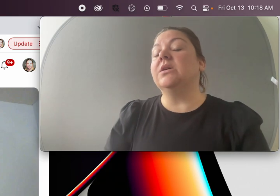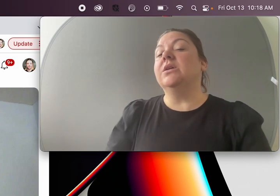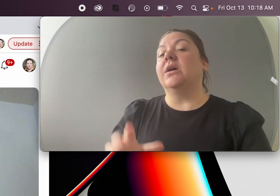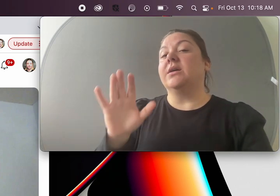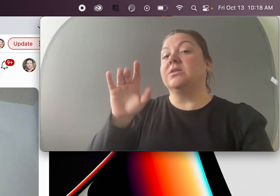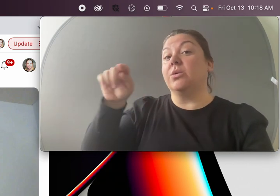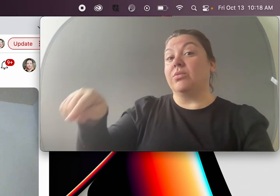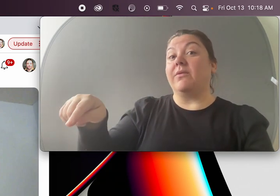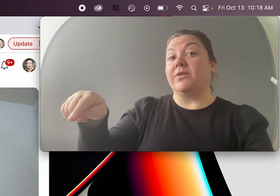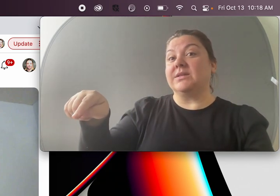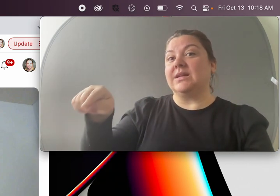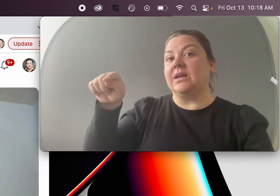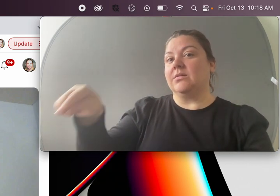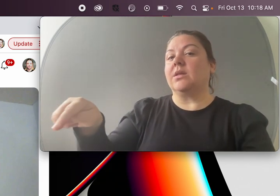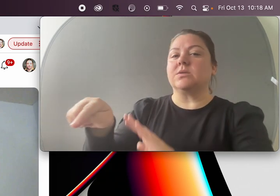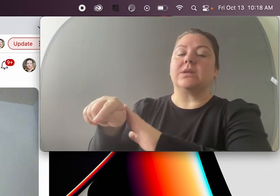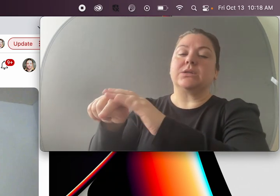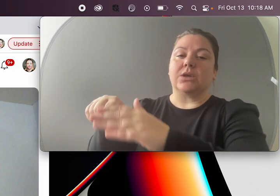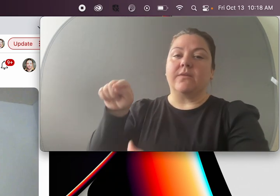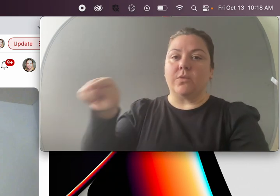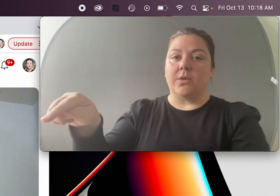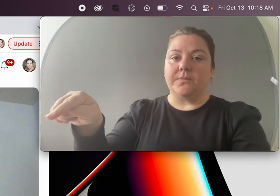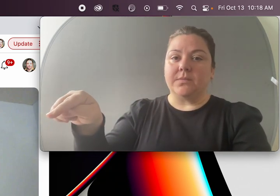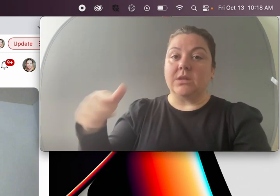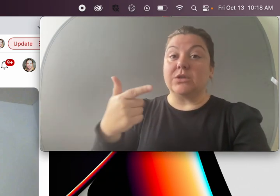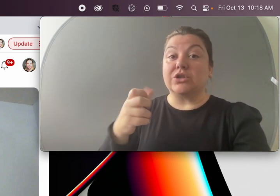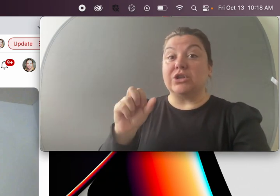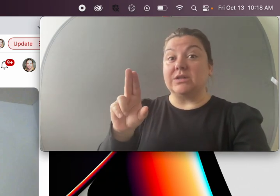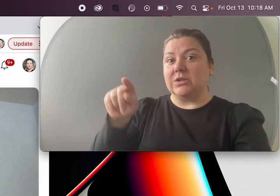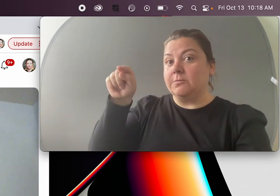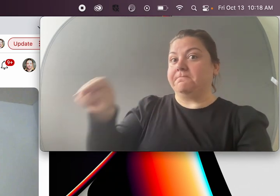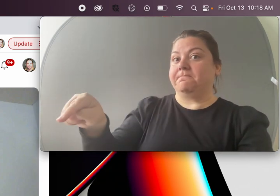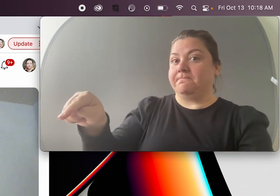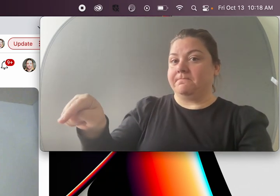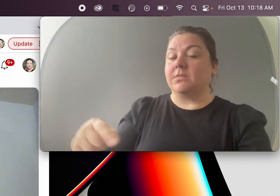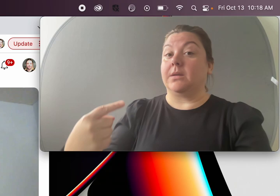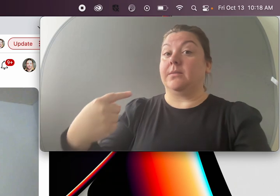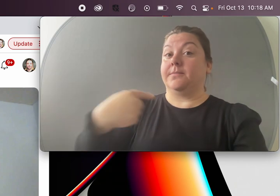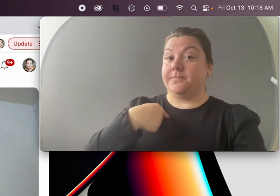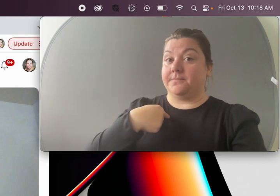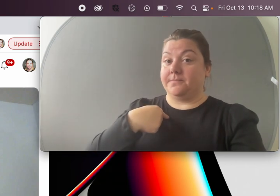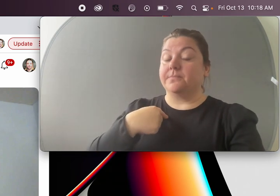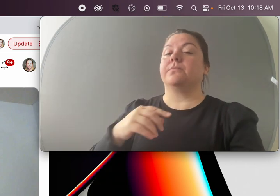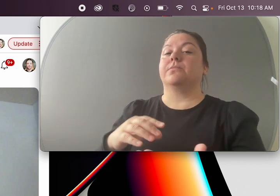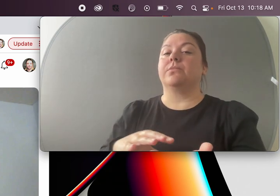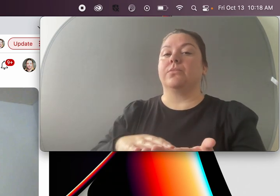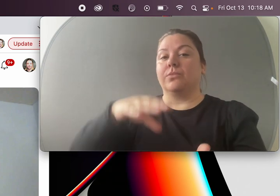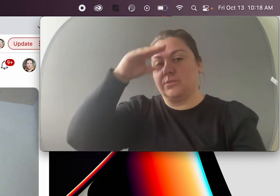things. So we're referencing, that's what that's looking for, GSU.